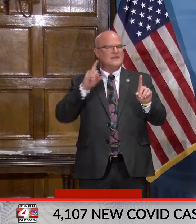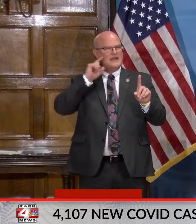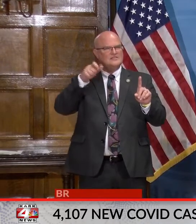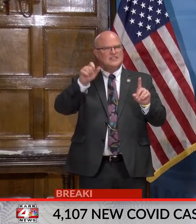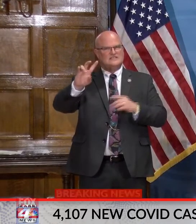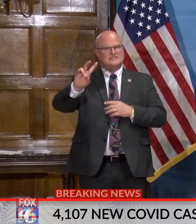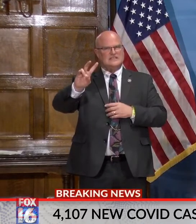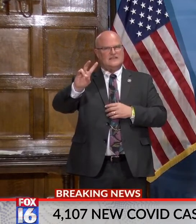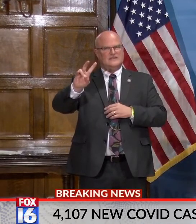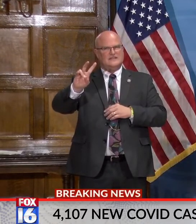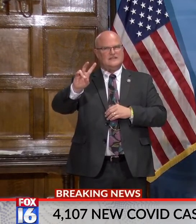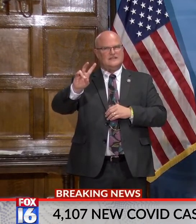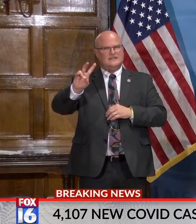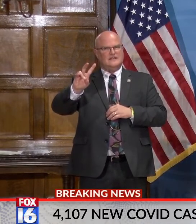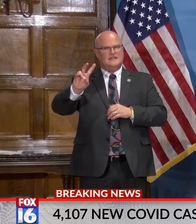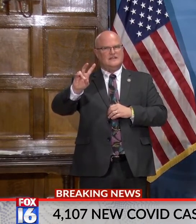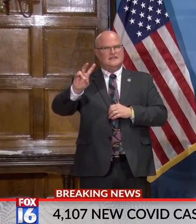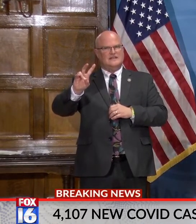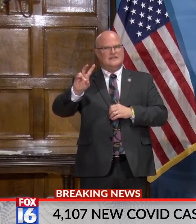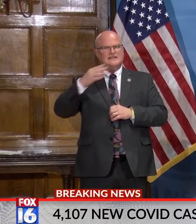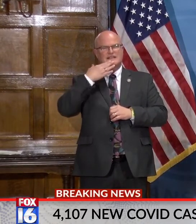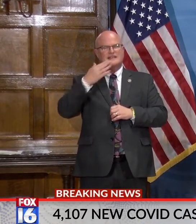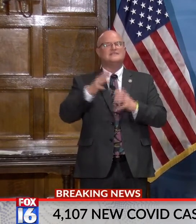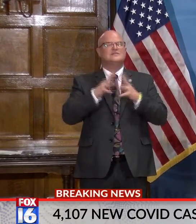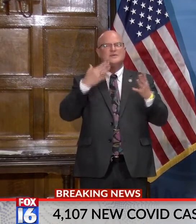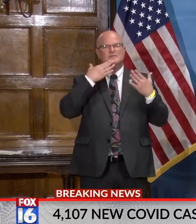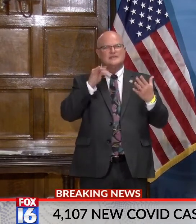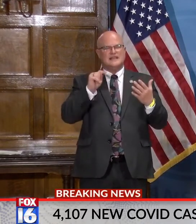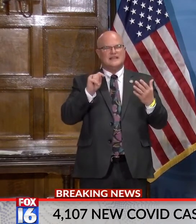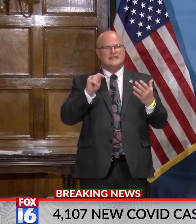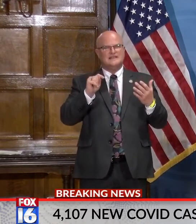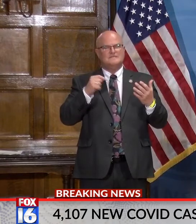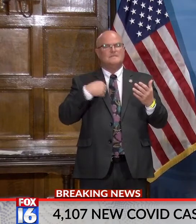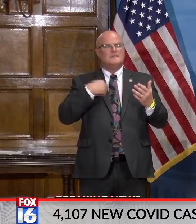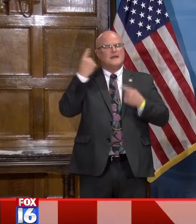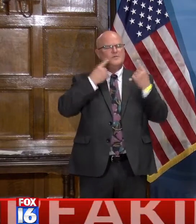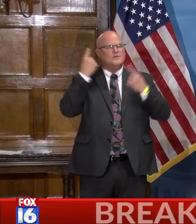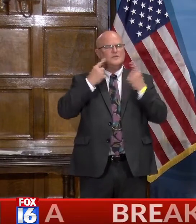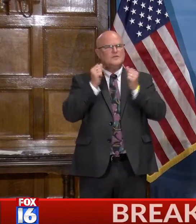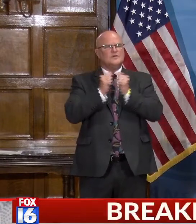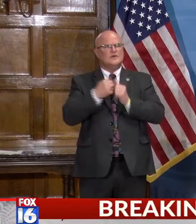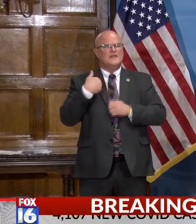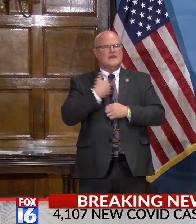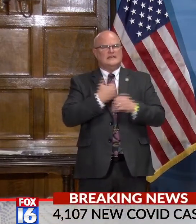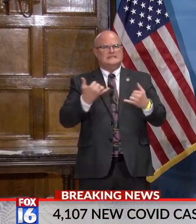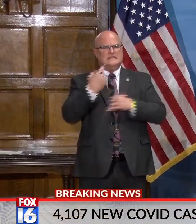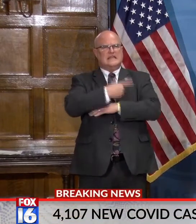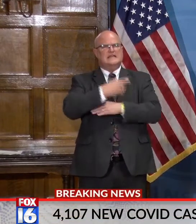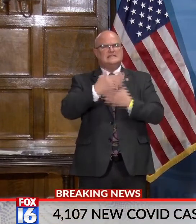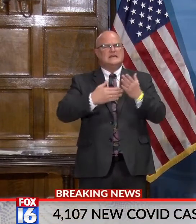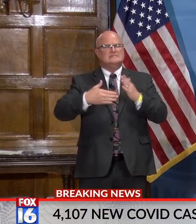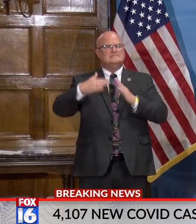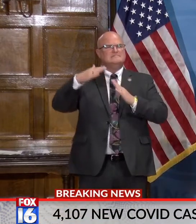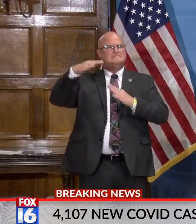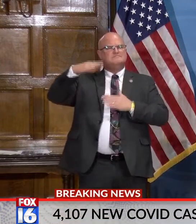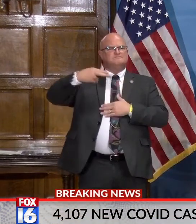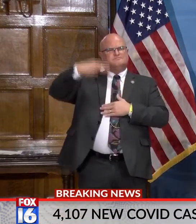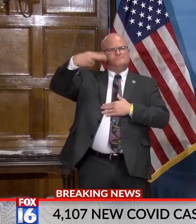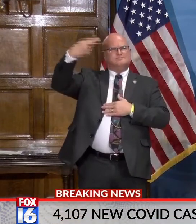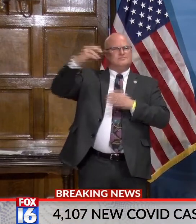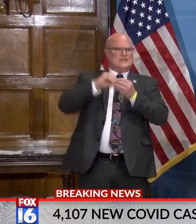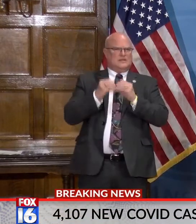7, please, earlier. It's Channel 7. Thank you so much. I appreciate it. I'm wondering, with us hitting some all-time highs in several of the